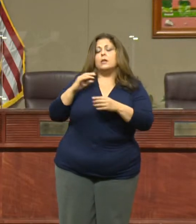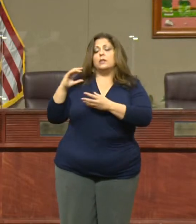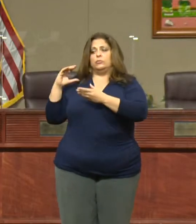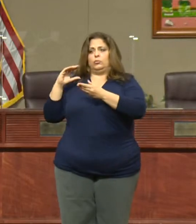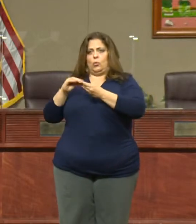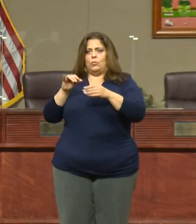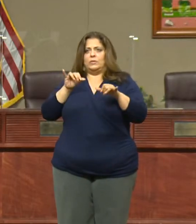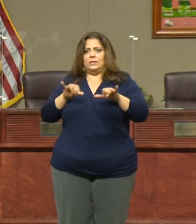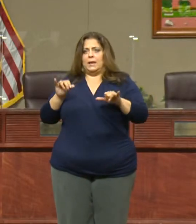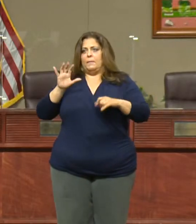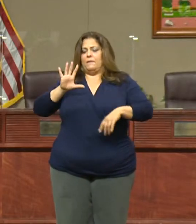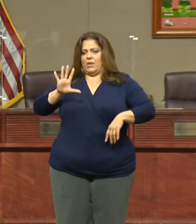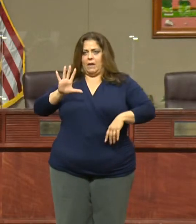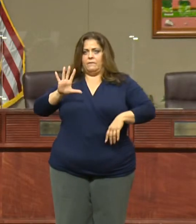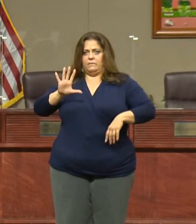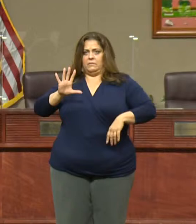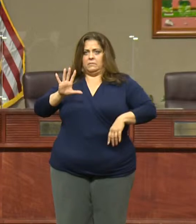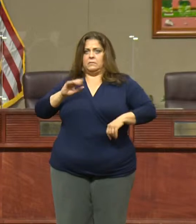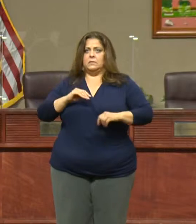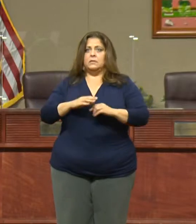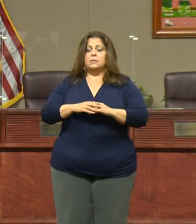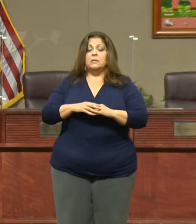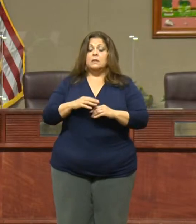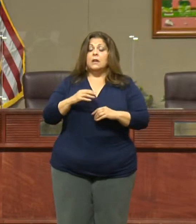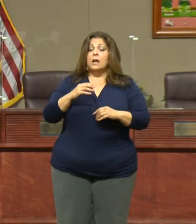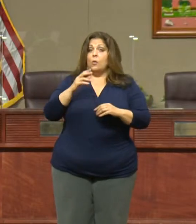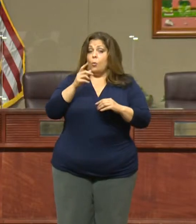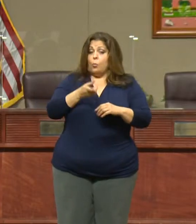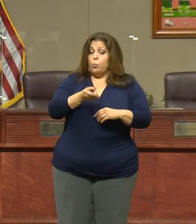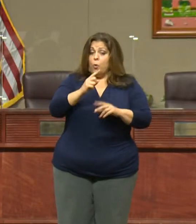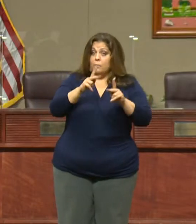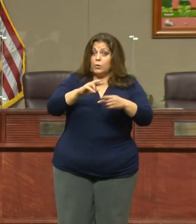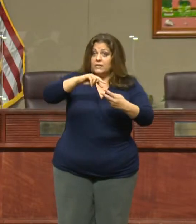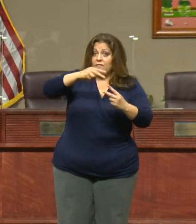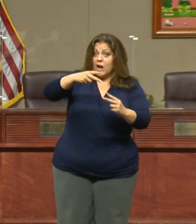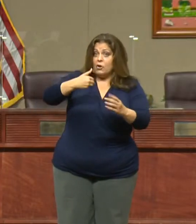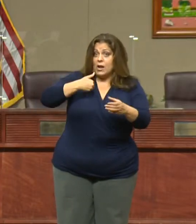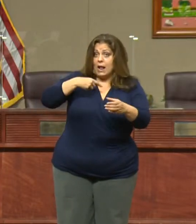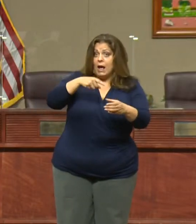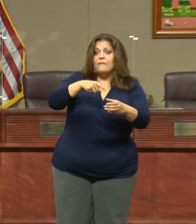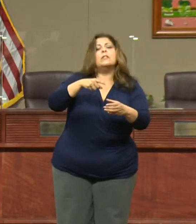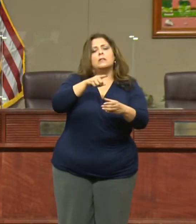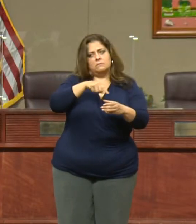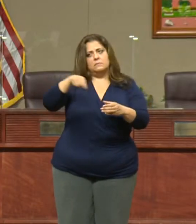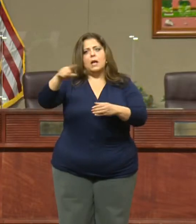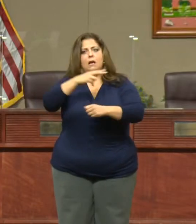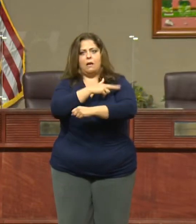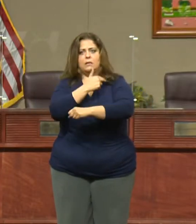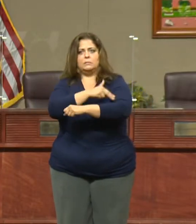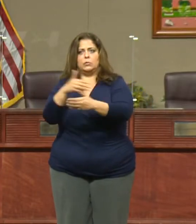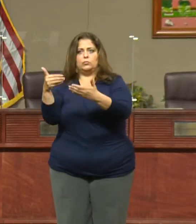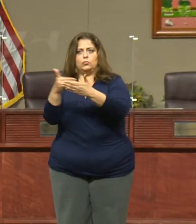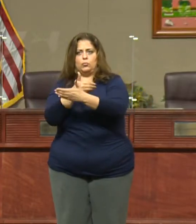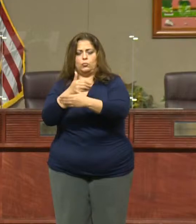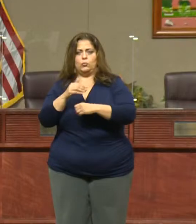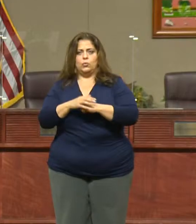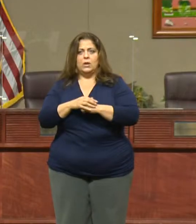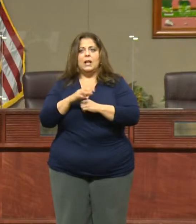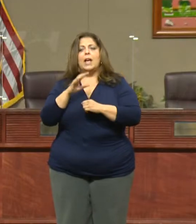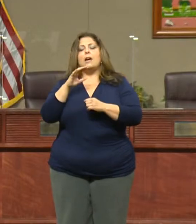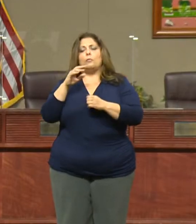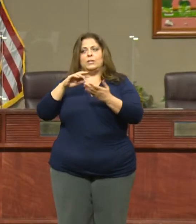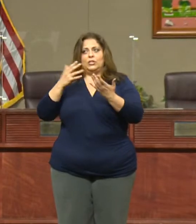be at 5. There is 1 new hospitalization on those cases, and 6 total that we